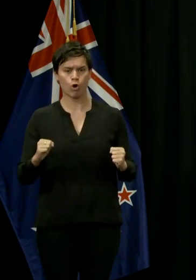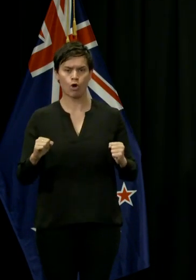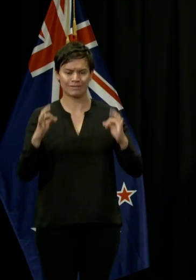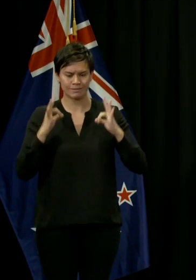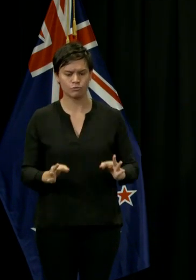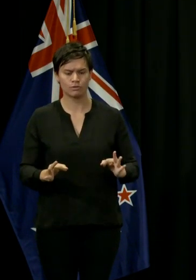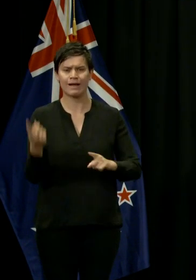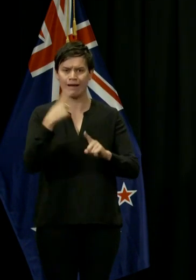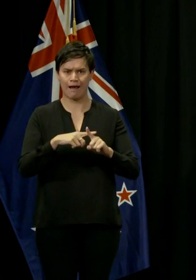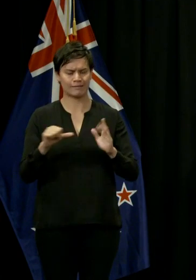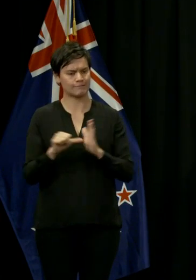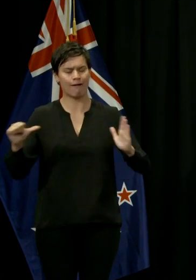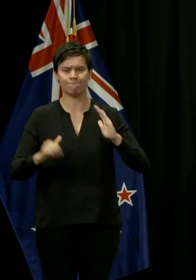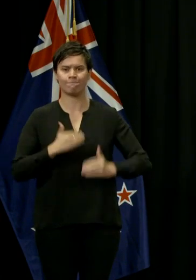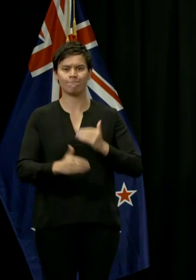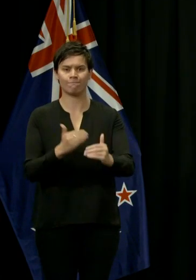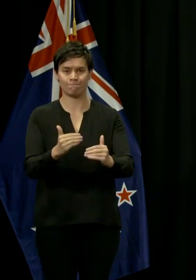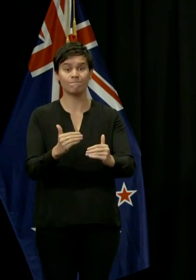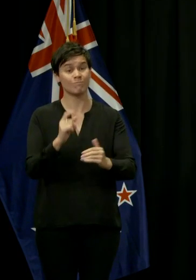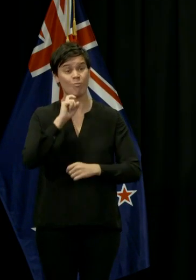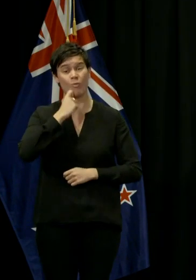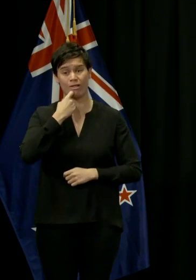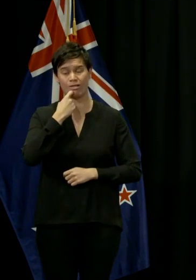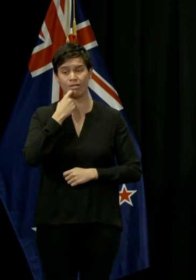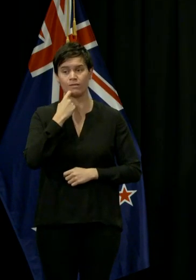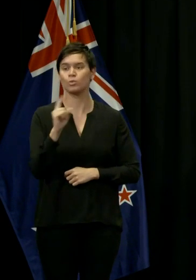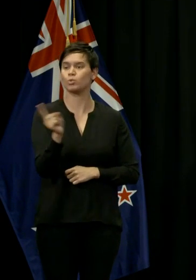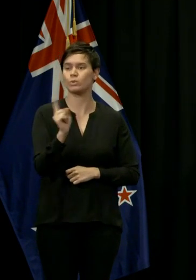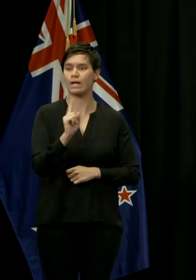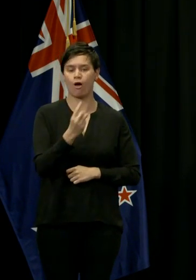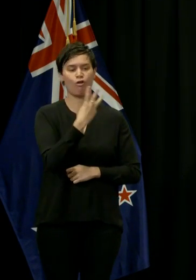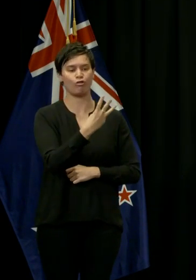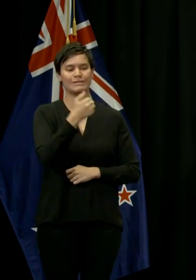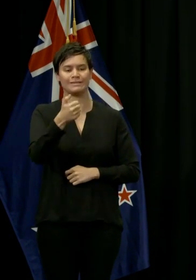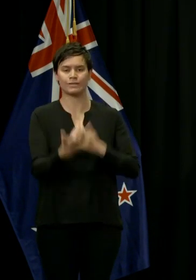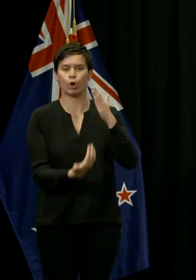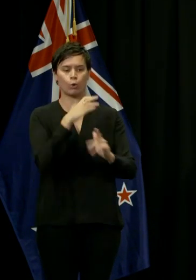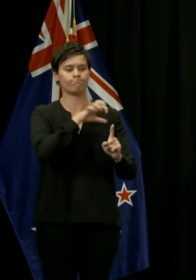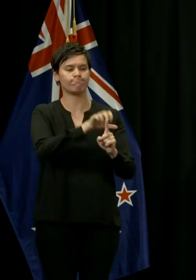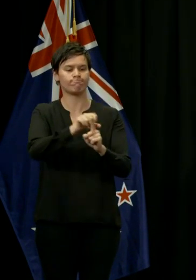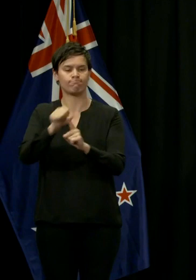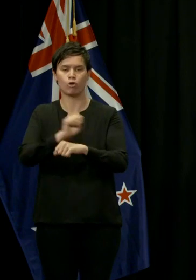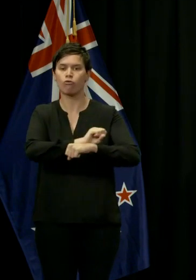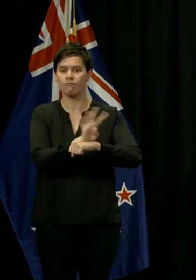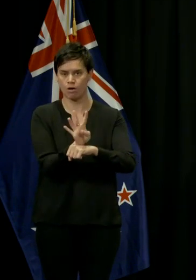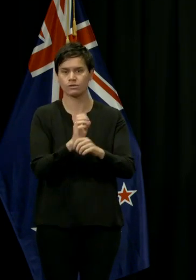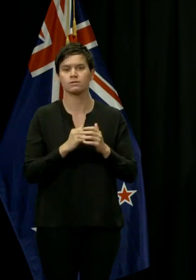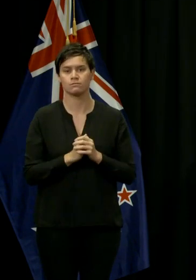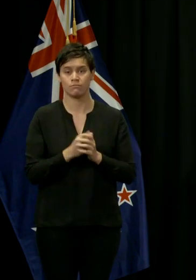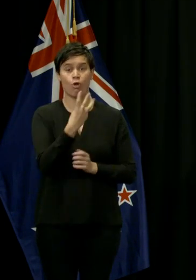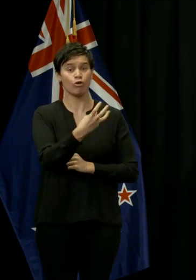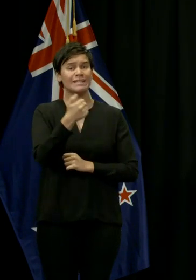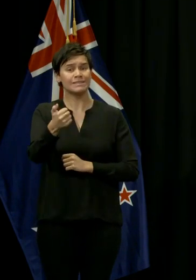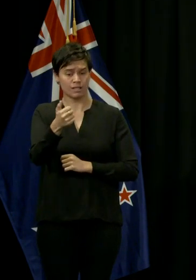will. Today, 36 new cases were announced. While the majority of these cases continue to be linked